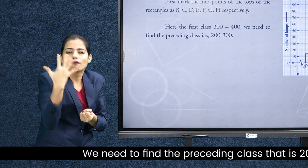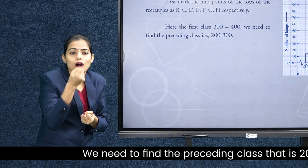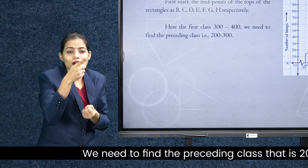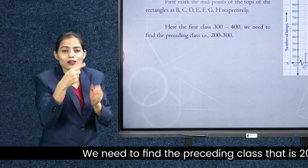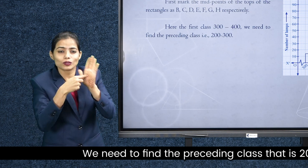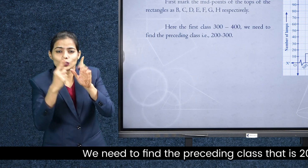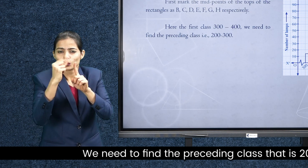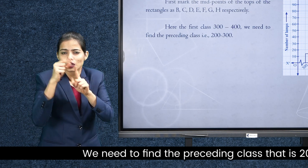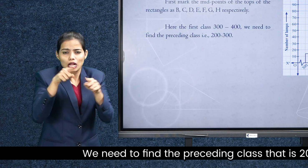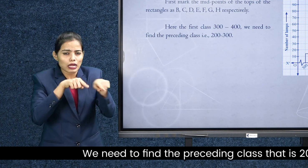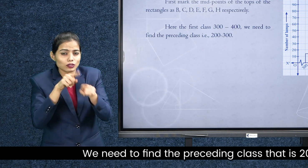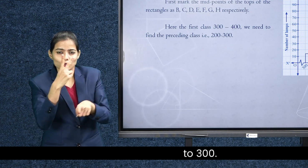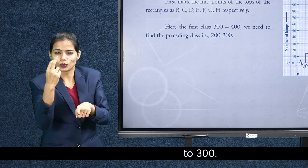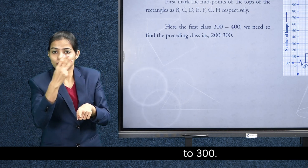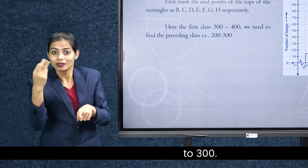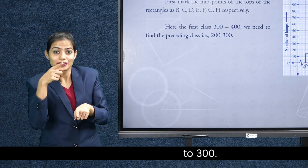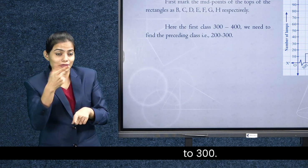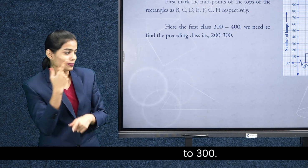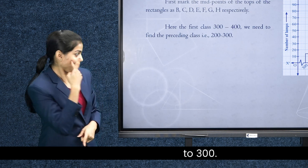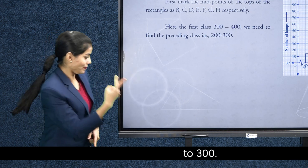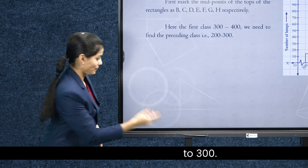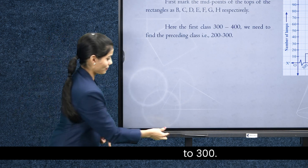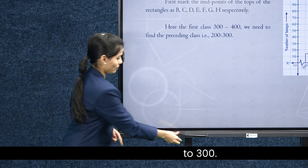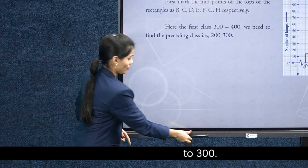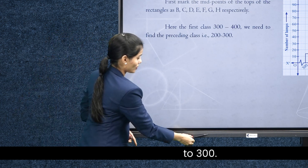preceding class, that is 200 to 300.